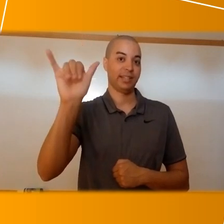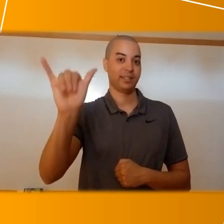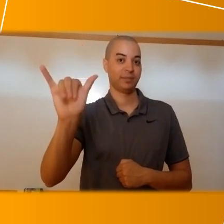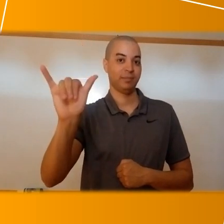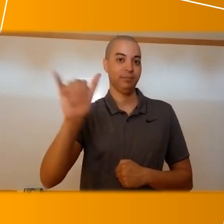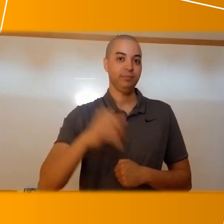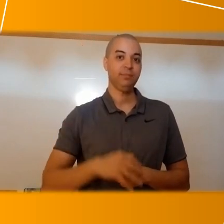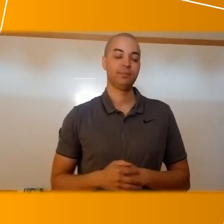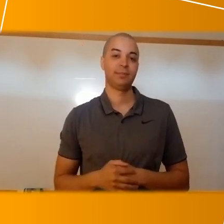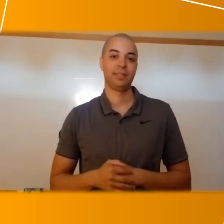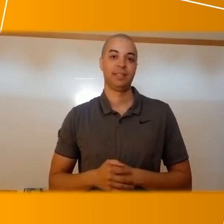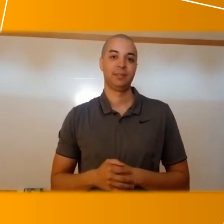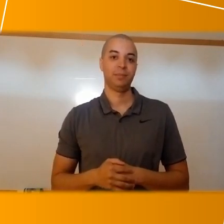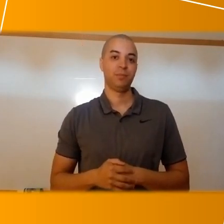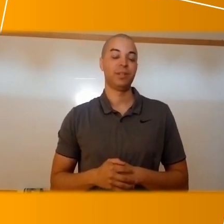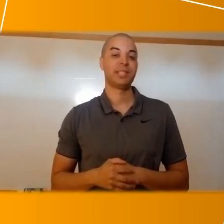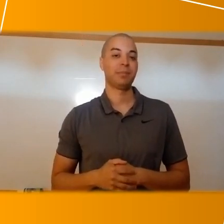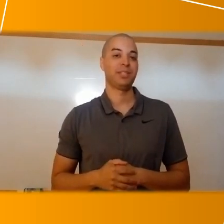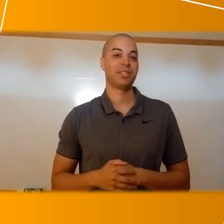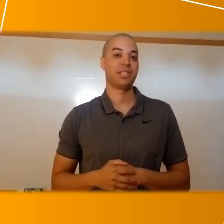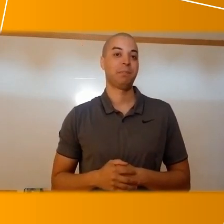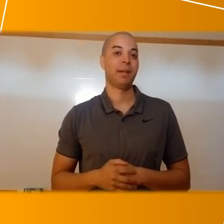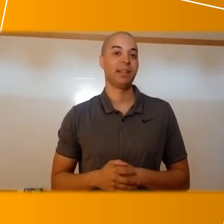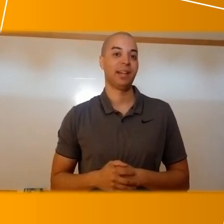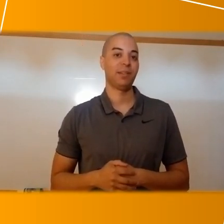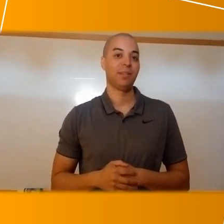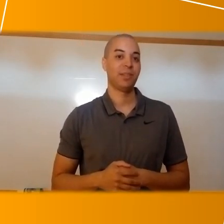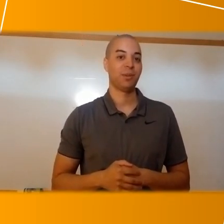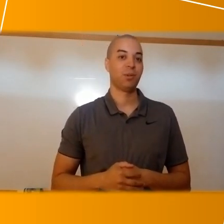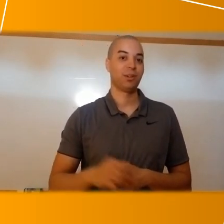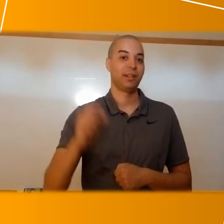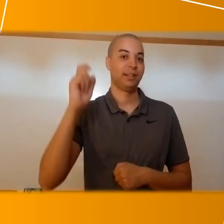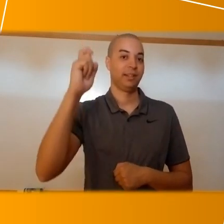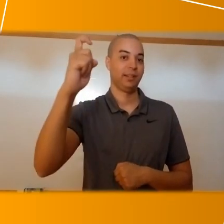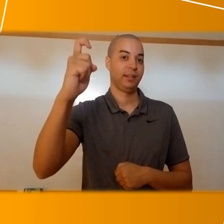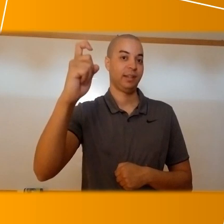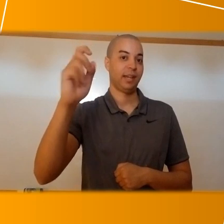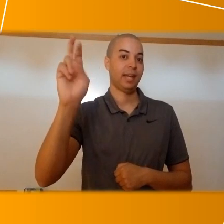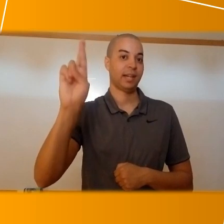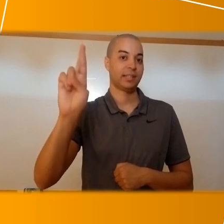X-ray. We simply just spell out the word